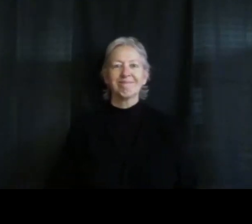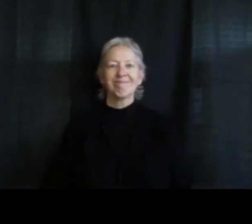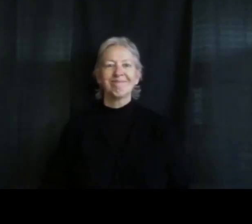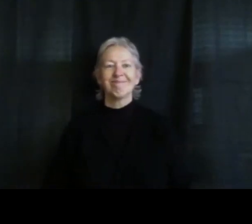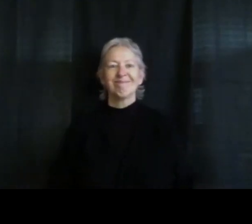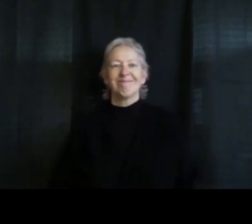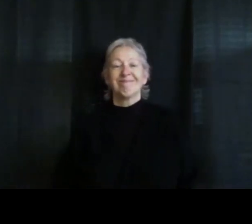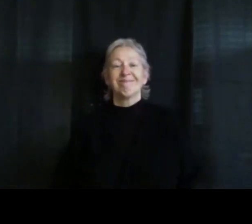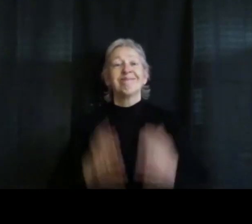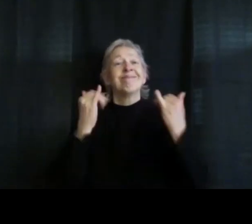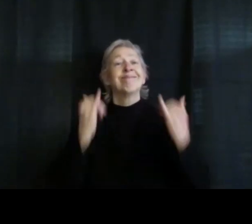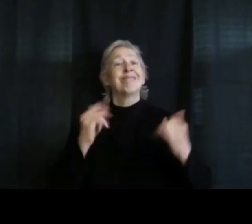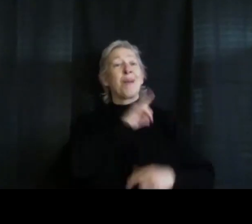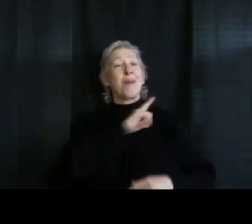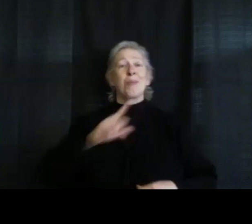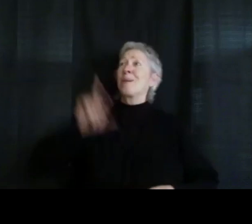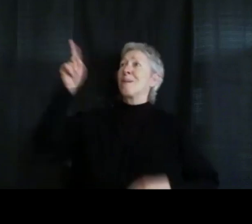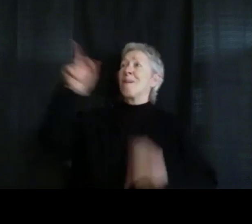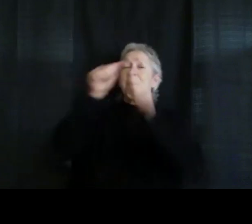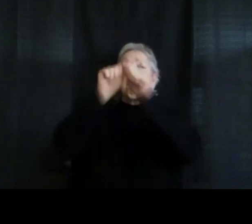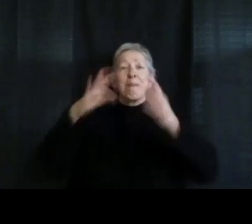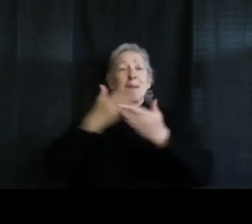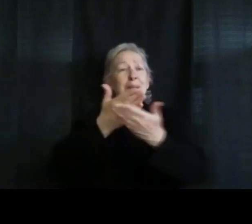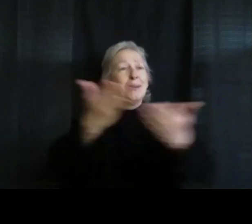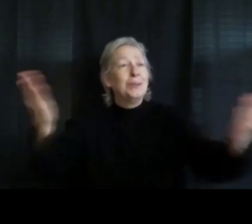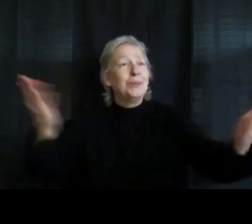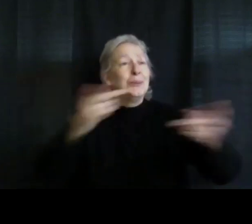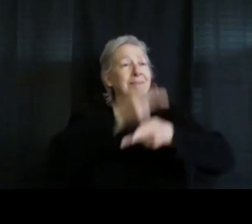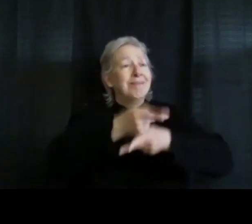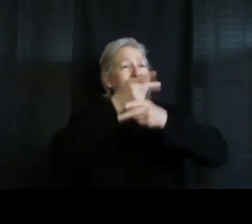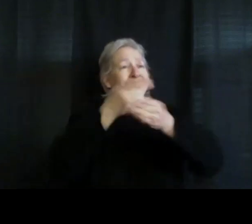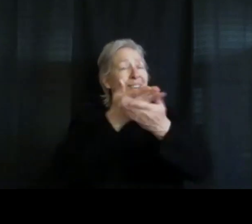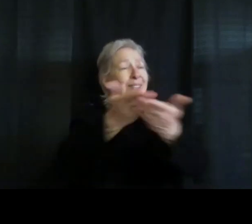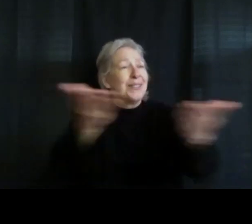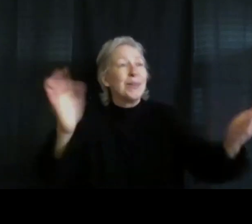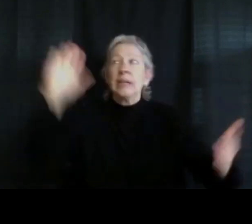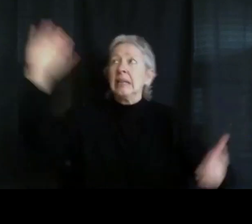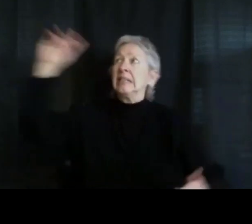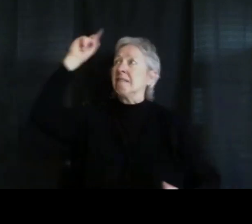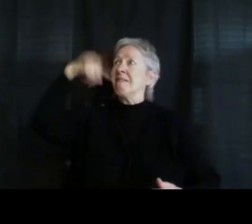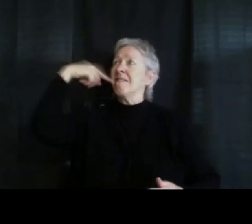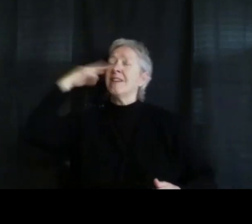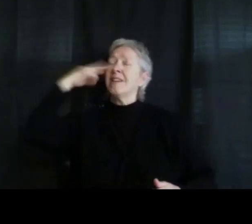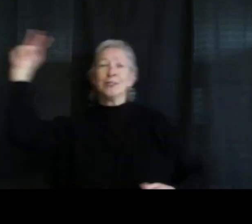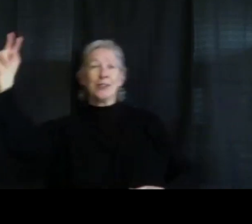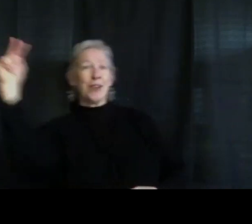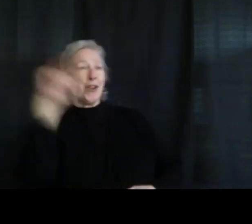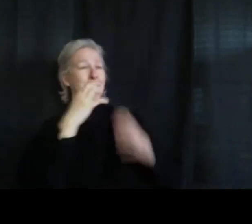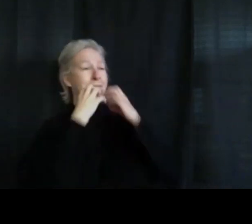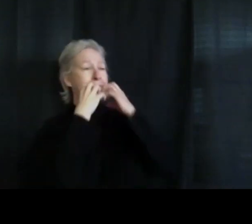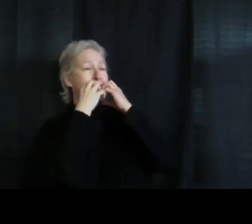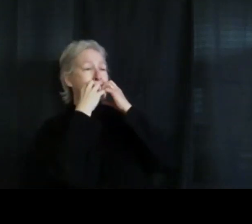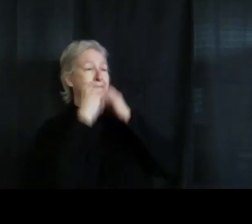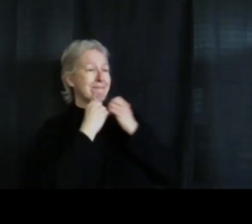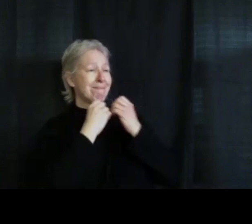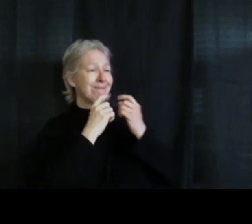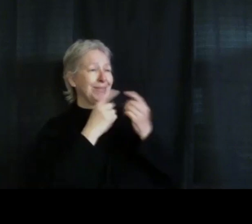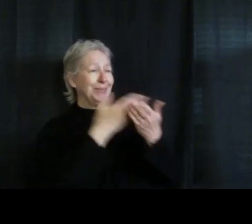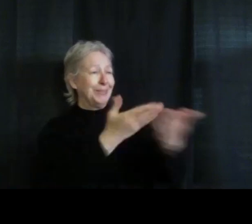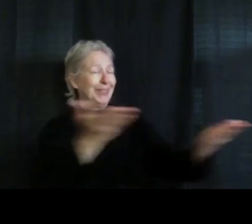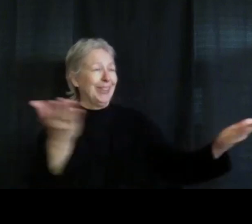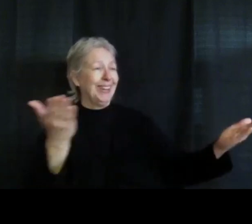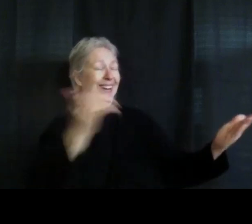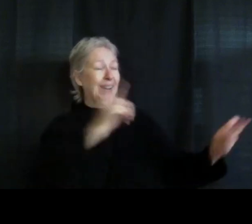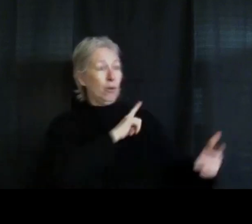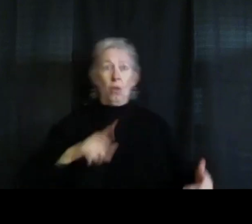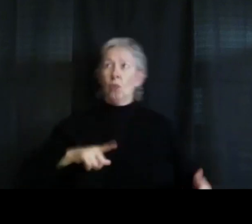And now may the Lord bless you and keep you. May the Lord's face shine upon you and be gracious unto you. May the Lord look